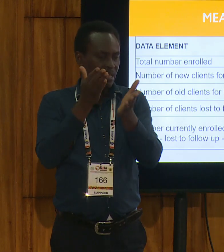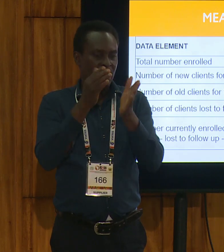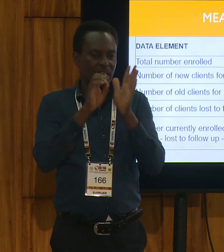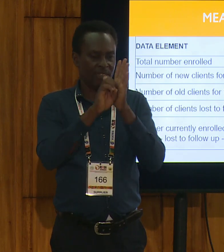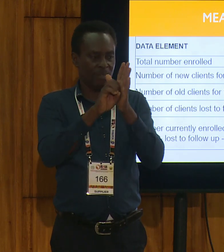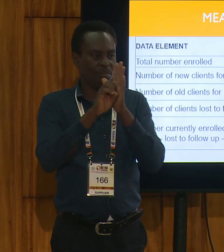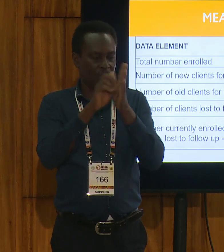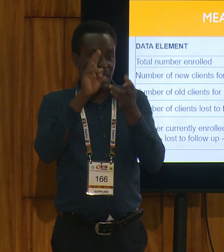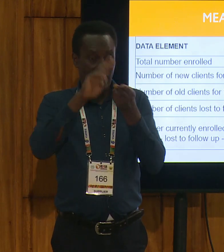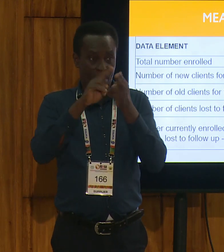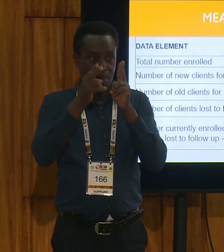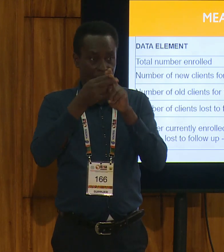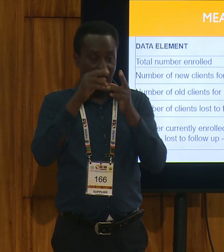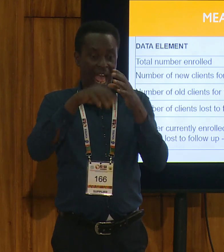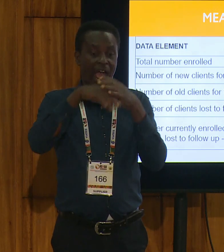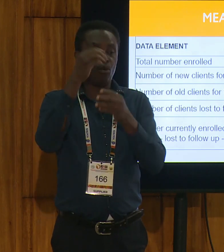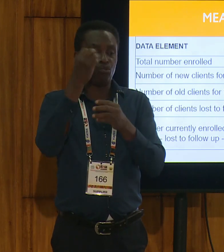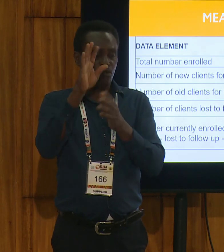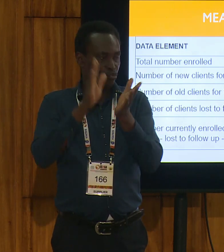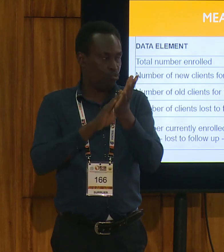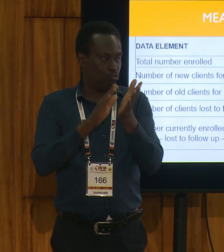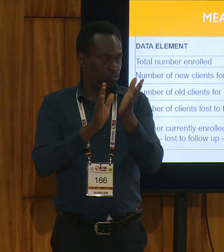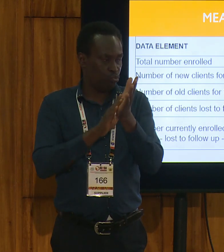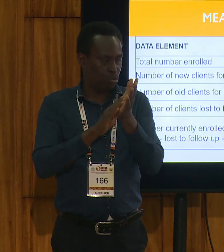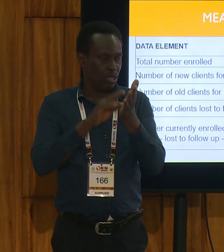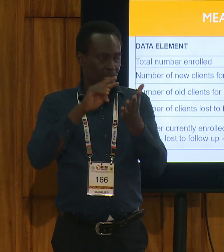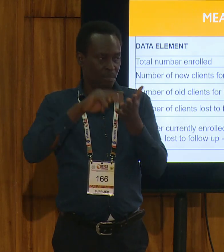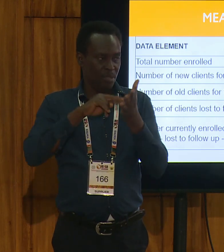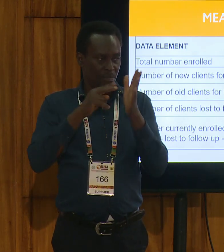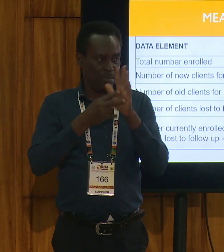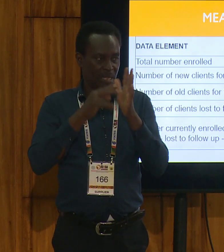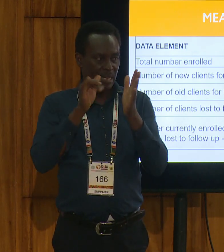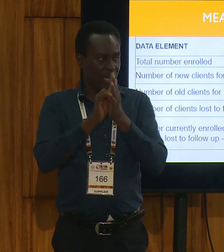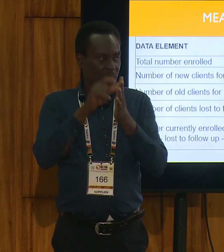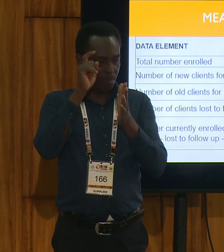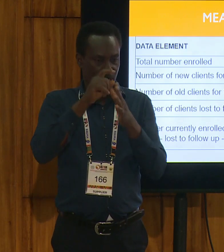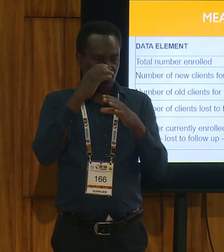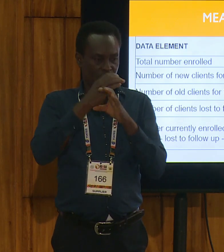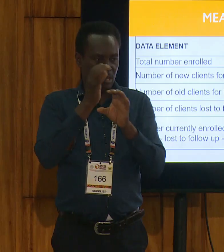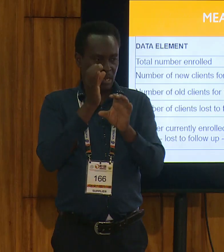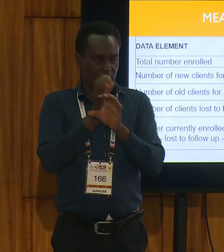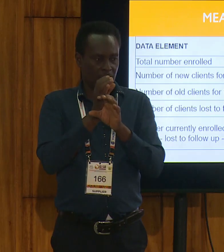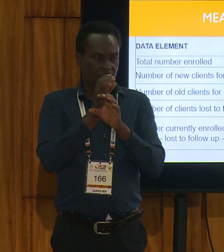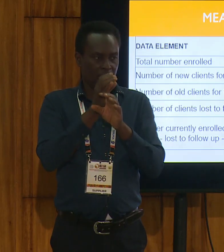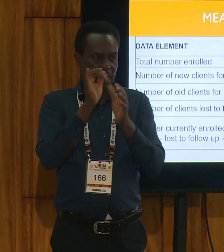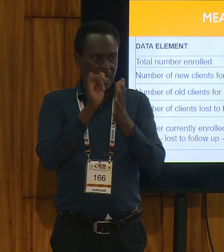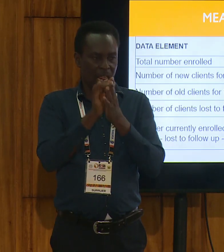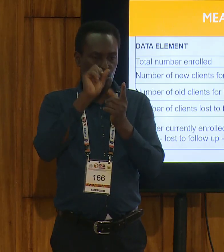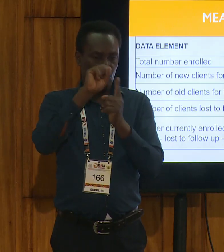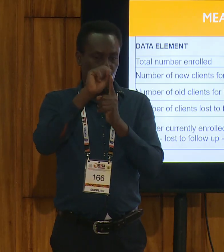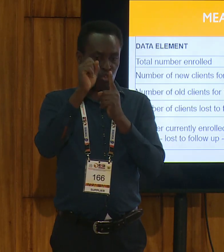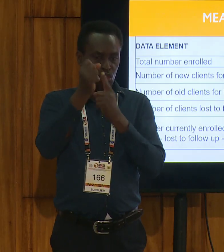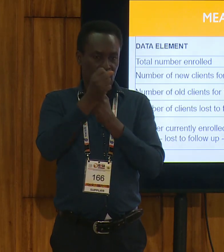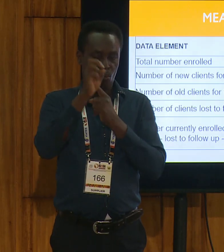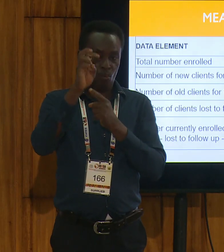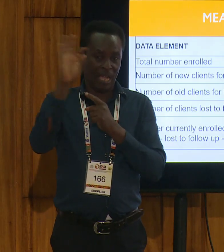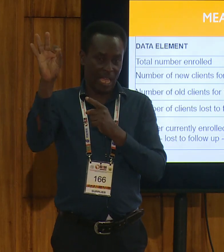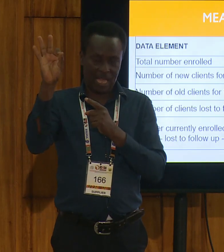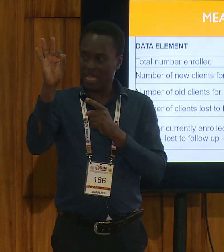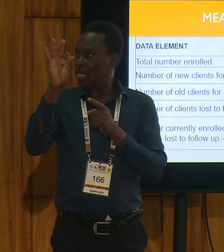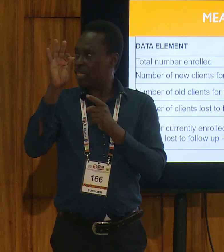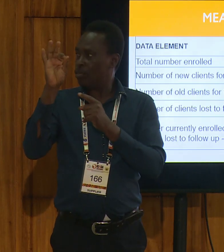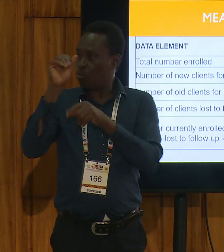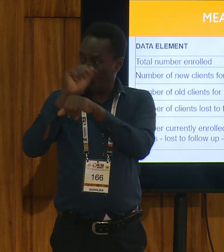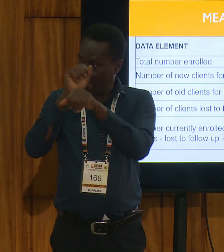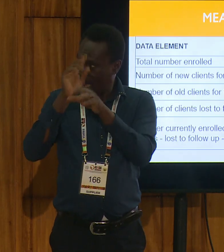instance, number out of school would mean that we have to create referrals to the social worker, to livelihood support,